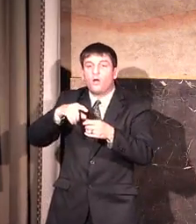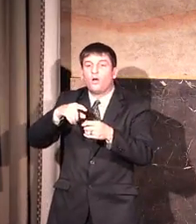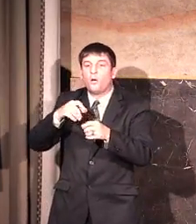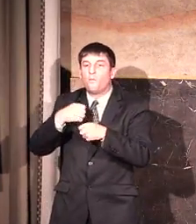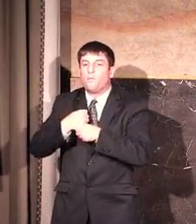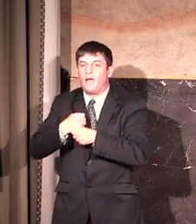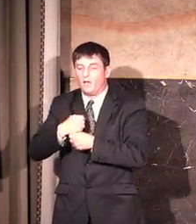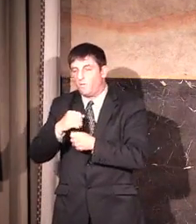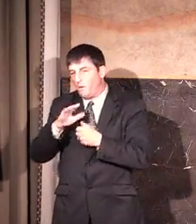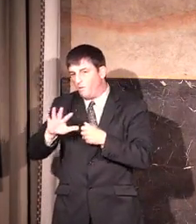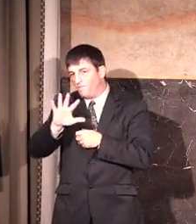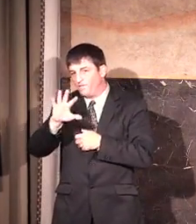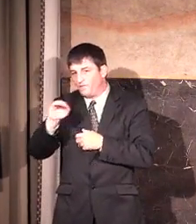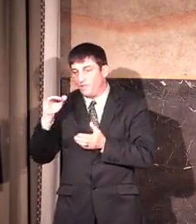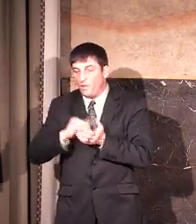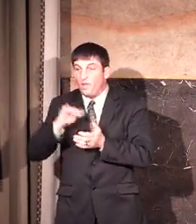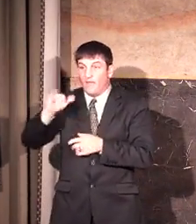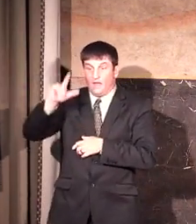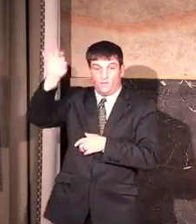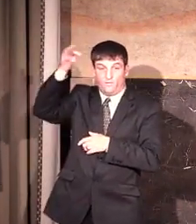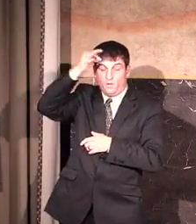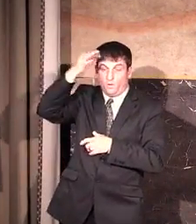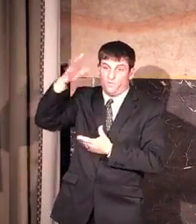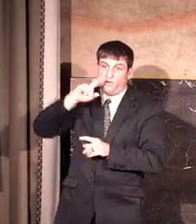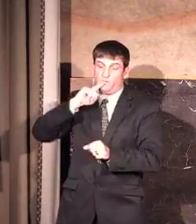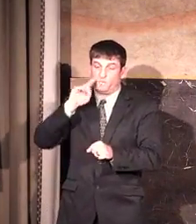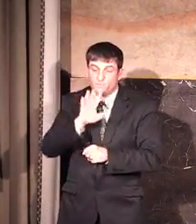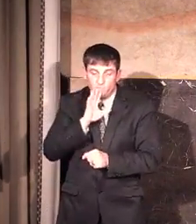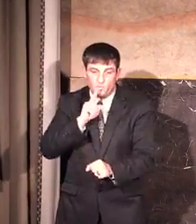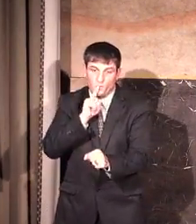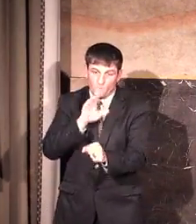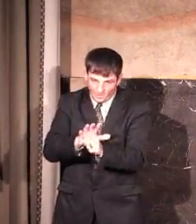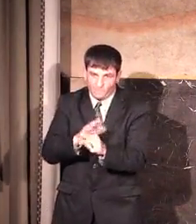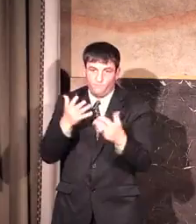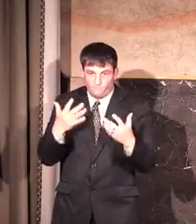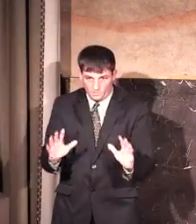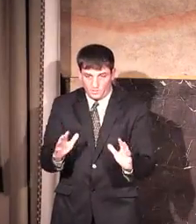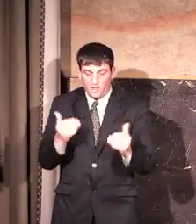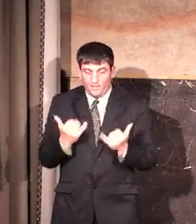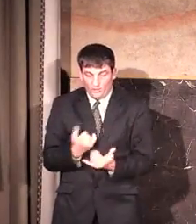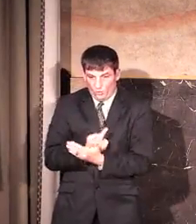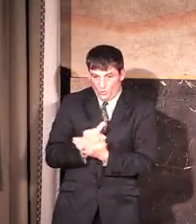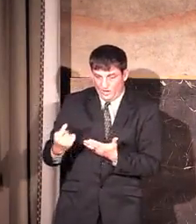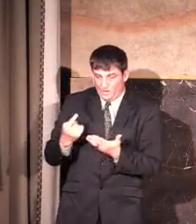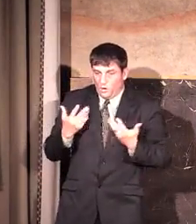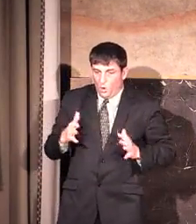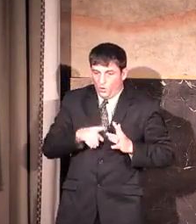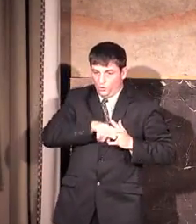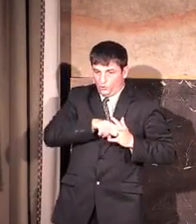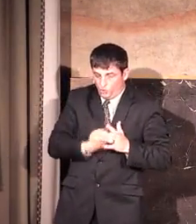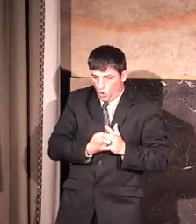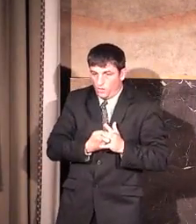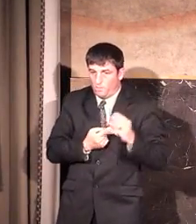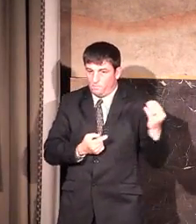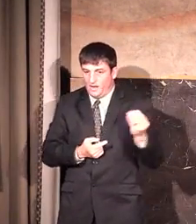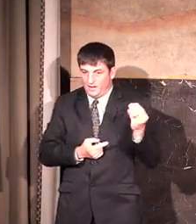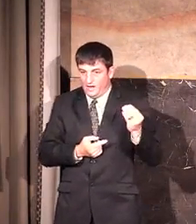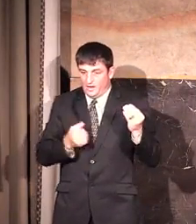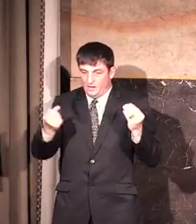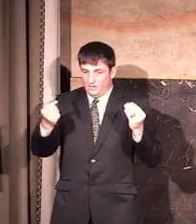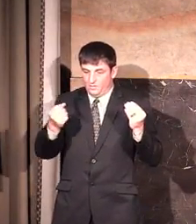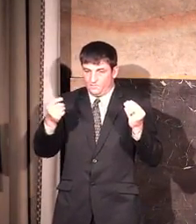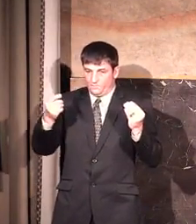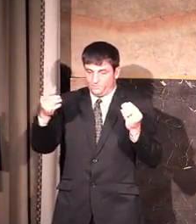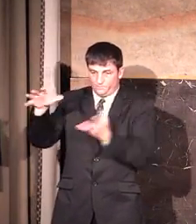200,000. But that's what they've committed to. This week they initially started with a portion of the swabs on Monday, and then I